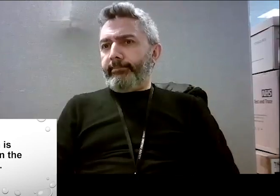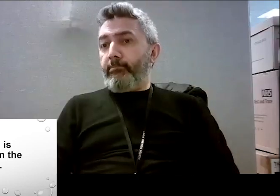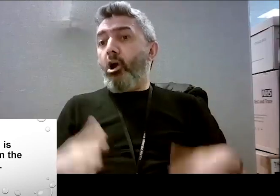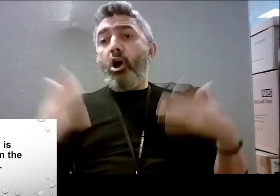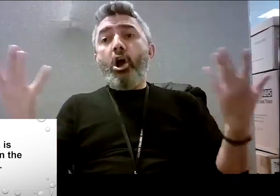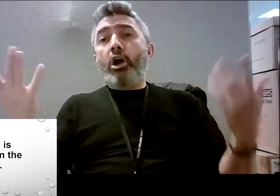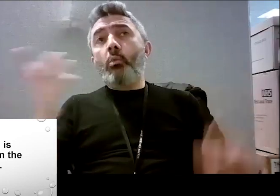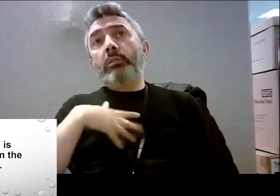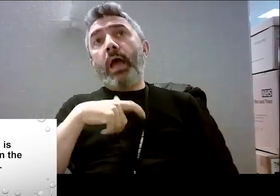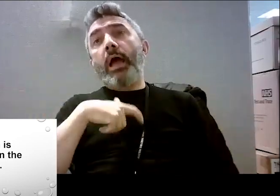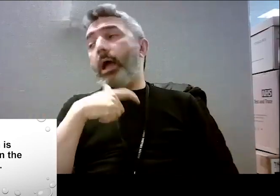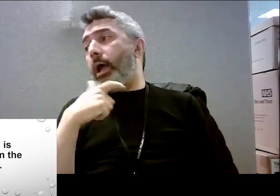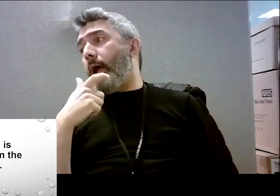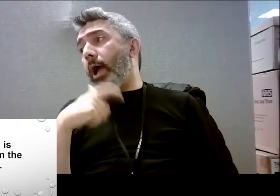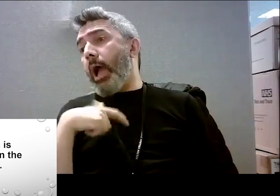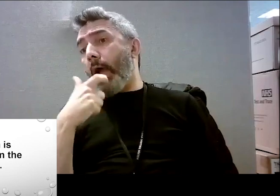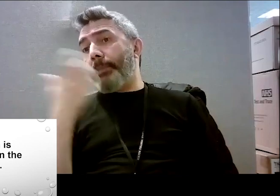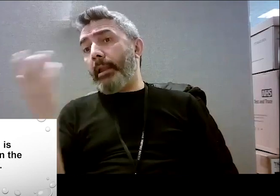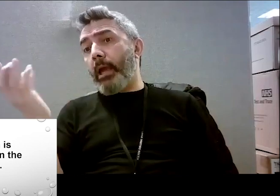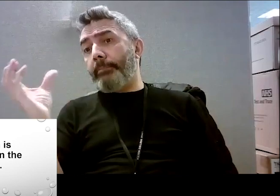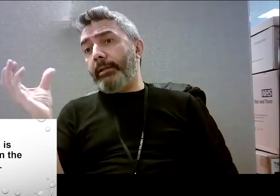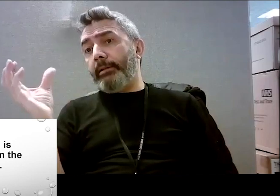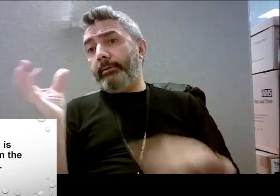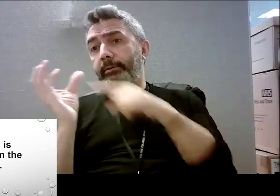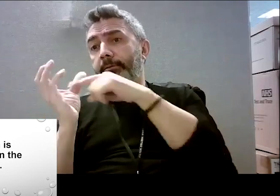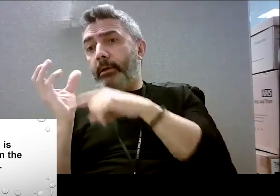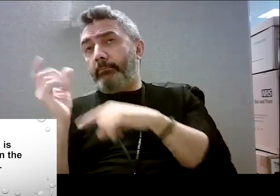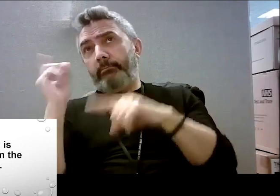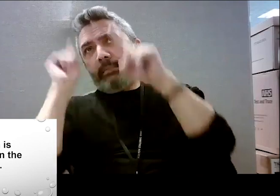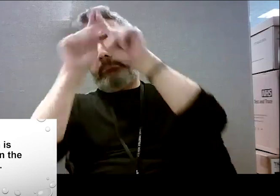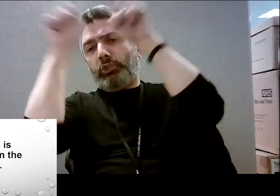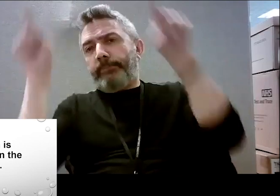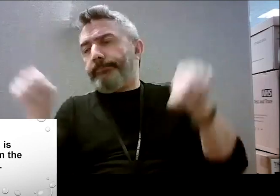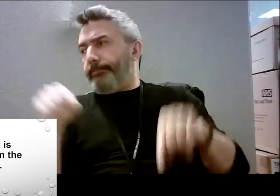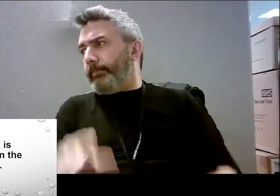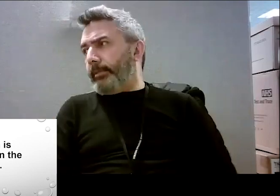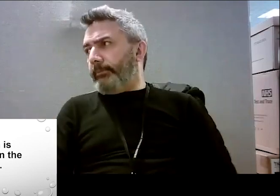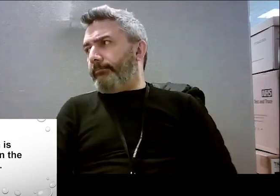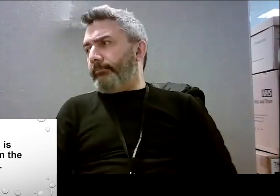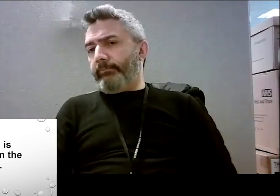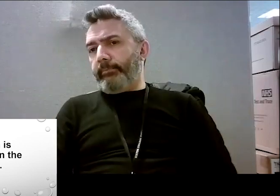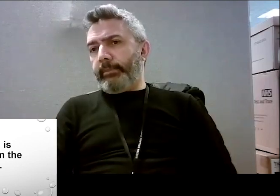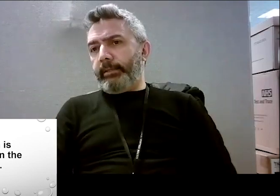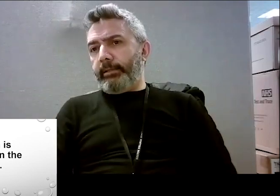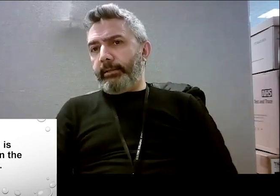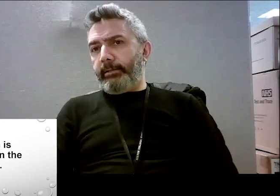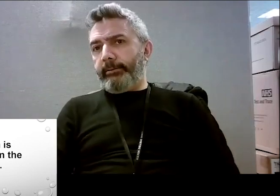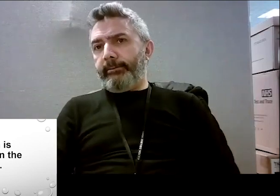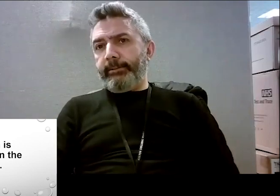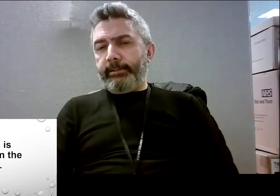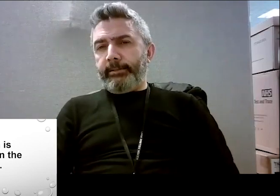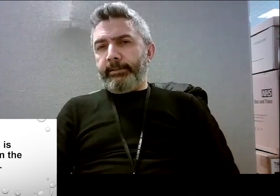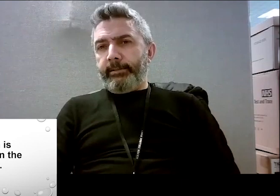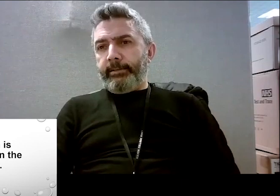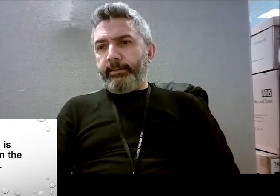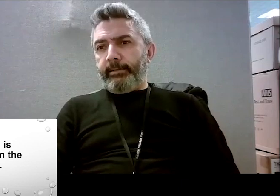yourselves going for a drink, do you imagine yourselves in the place where you're having a drink? Do you imagine that you're looking at the drink, or do you